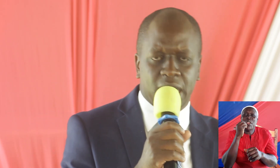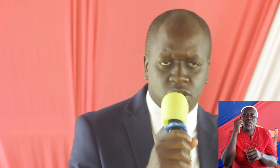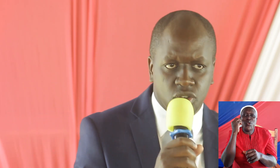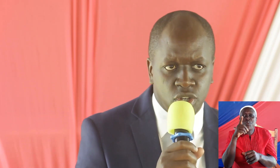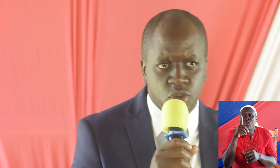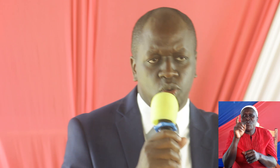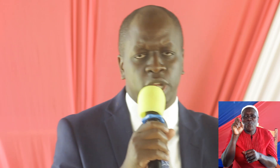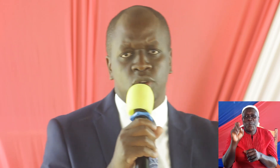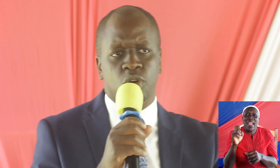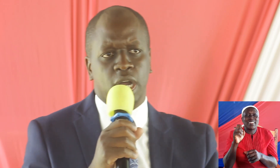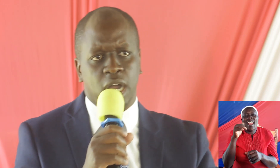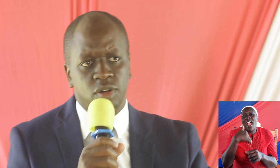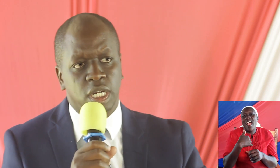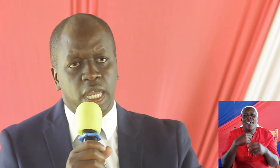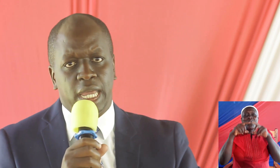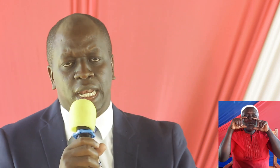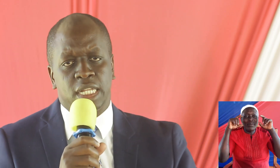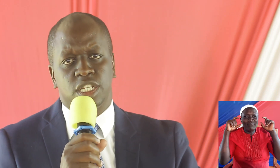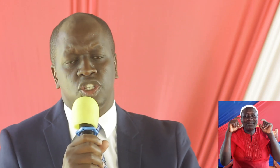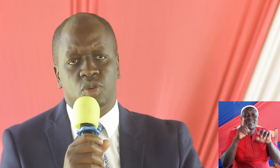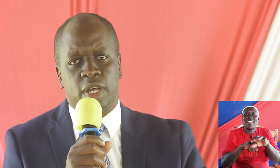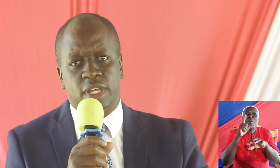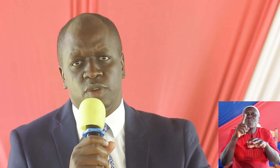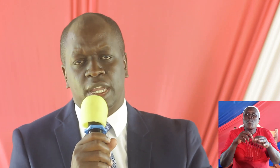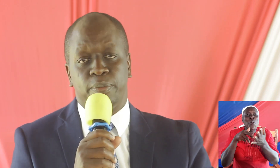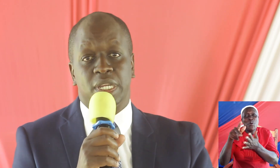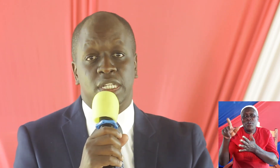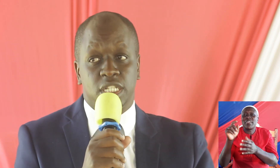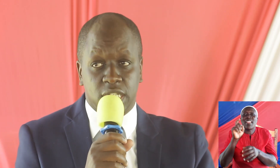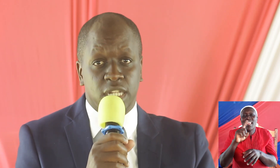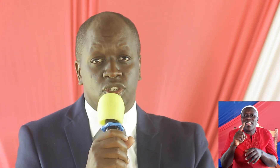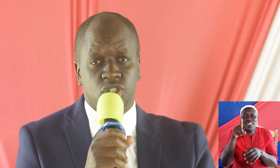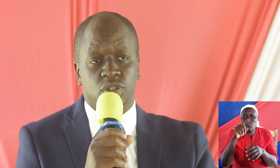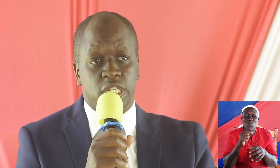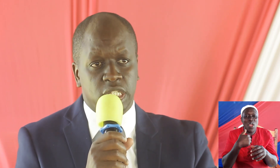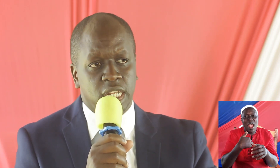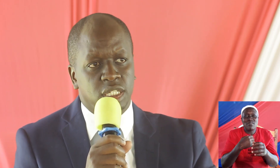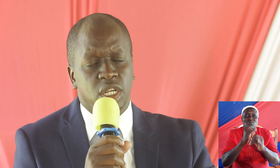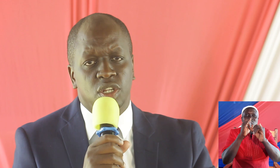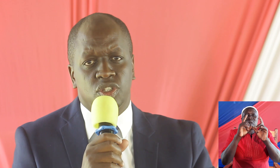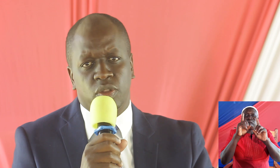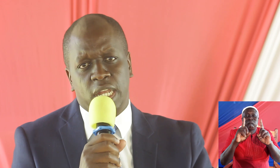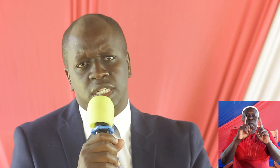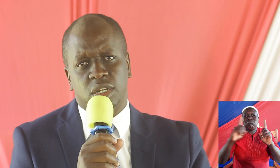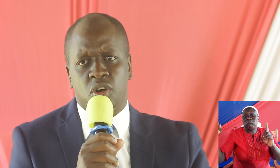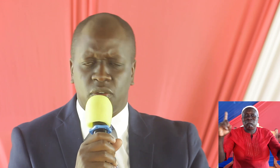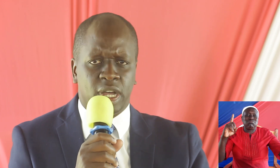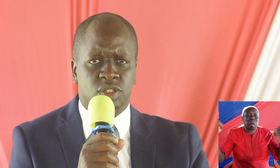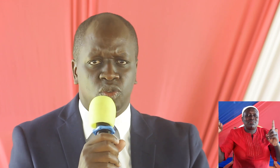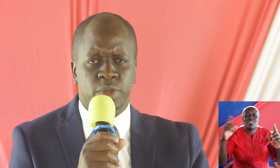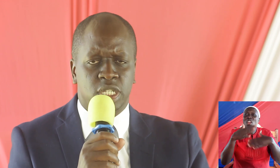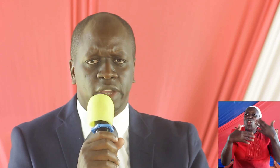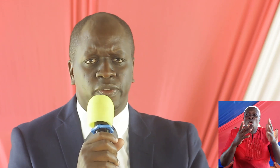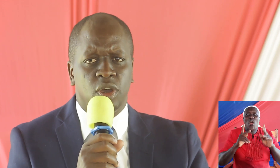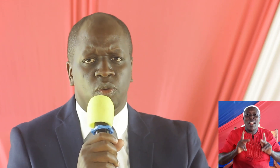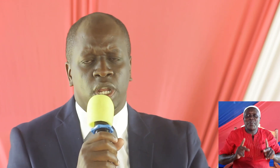have masks on you when you walk out, and let's ensure that we are keeping distance, social distance, so that all of us